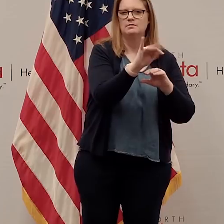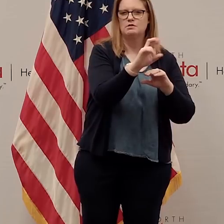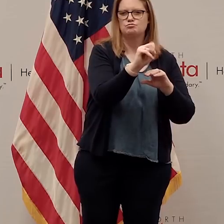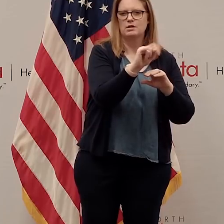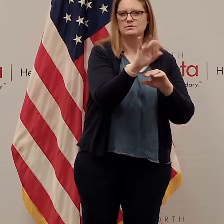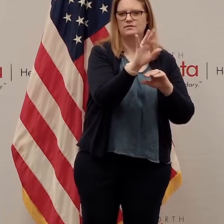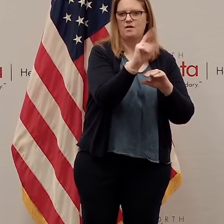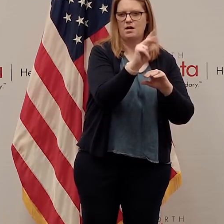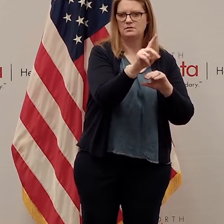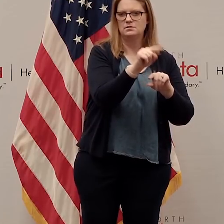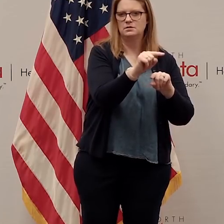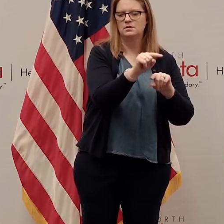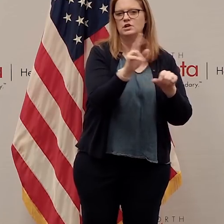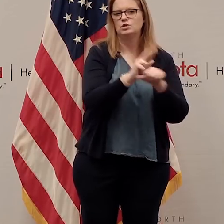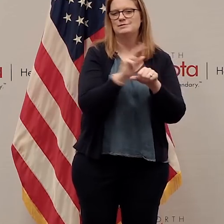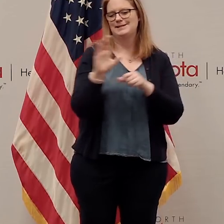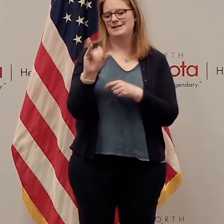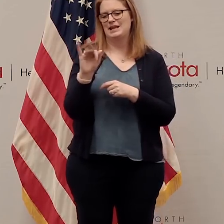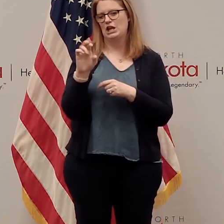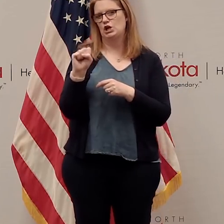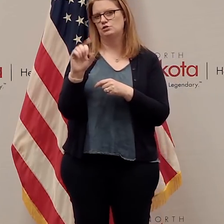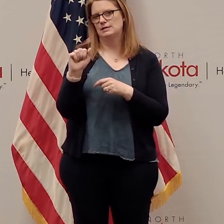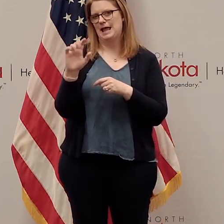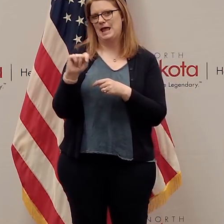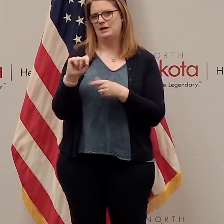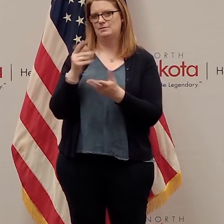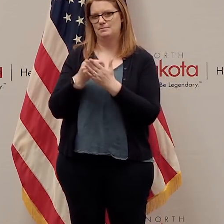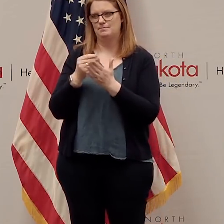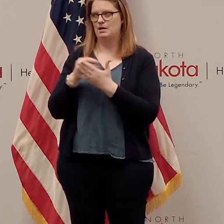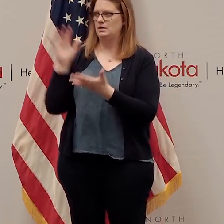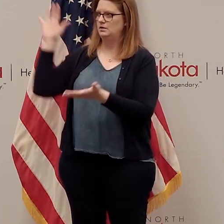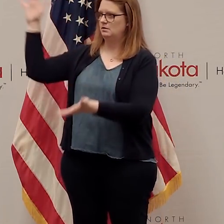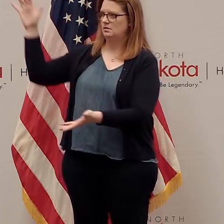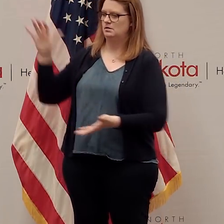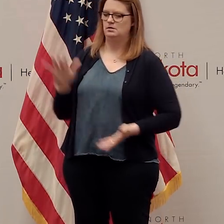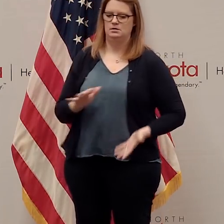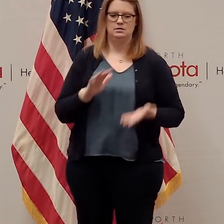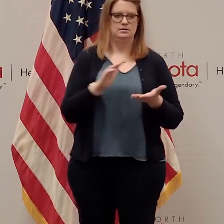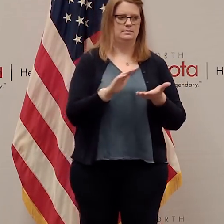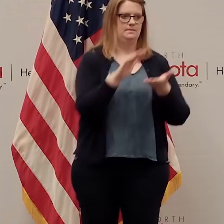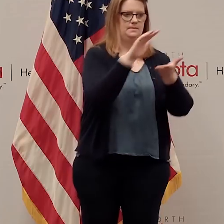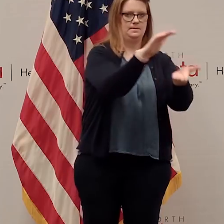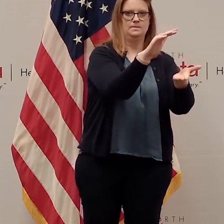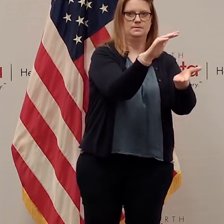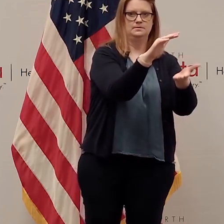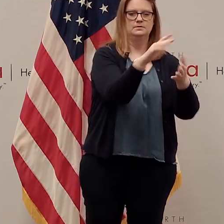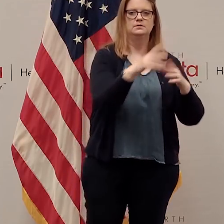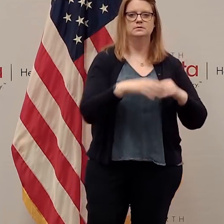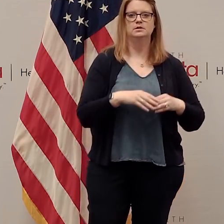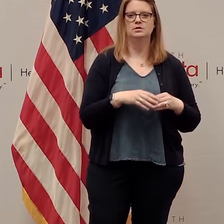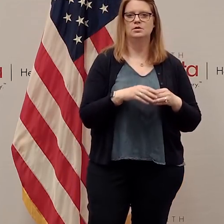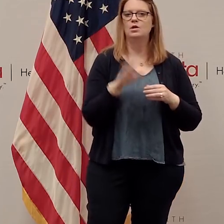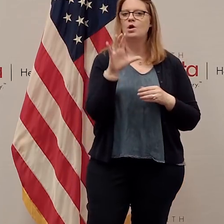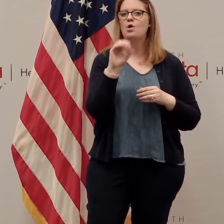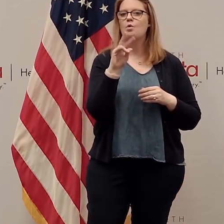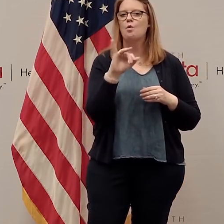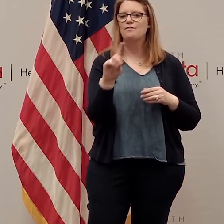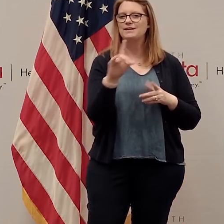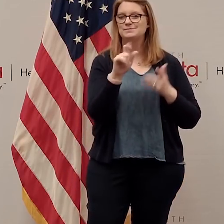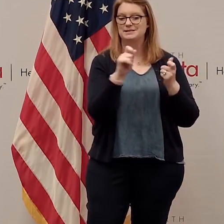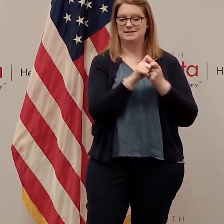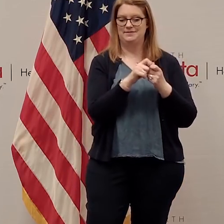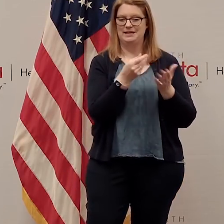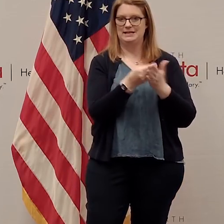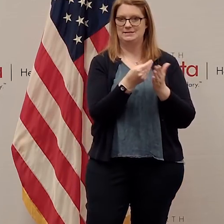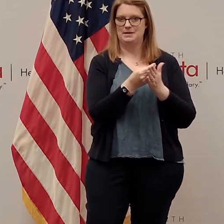the CARES Act dollars that the state of North Dakota received to be able to use to defer COVID-specific expenses.